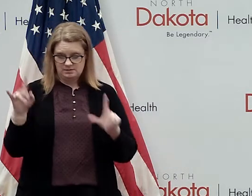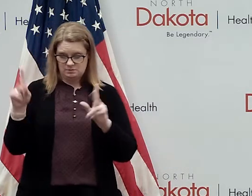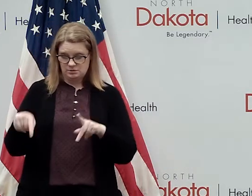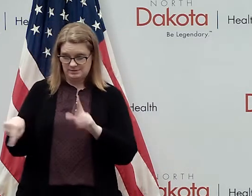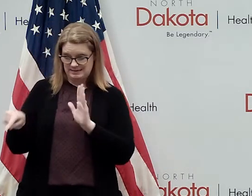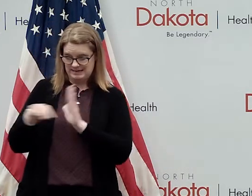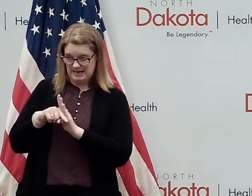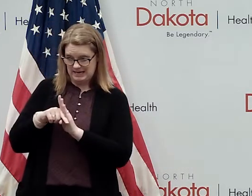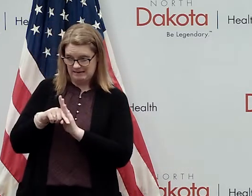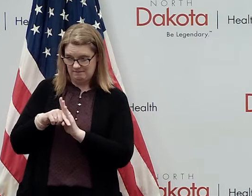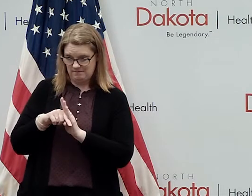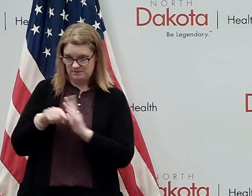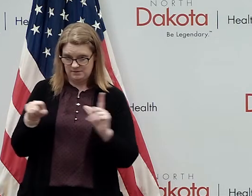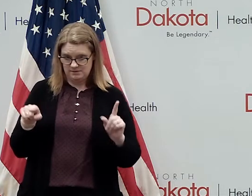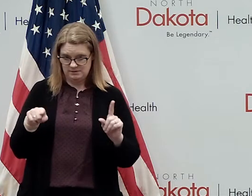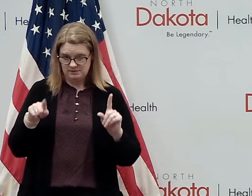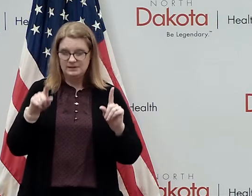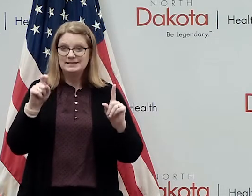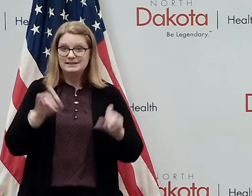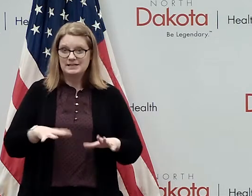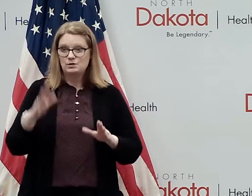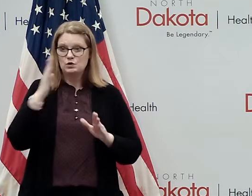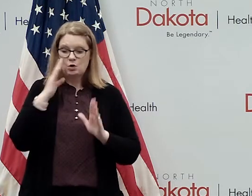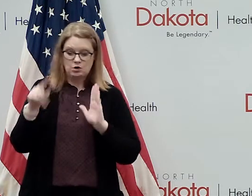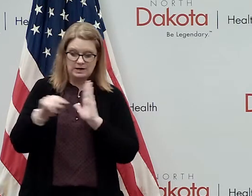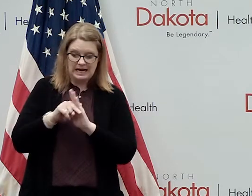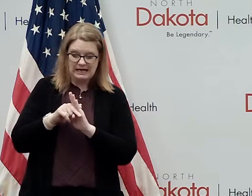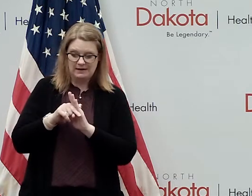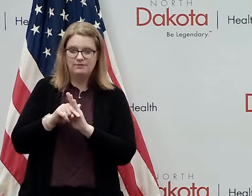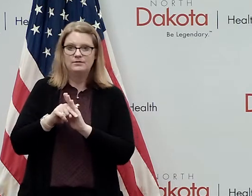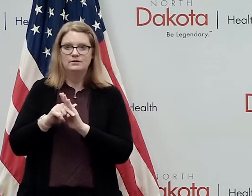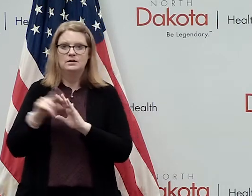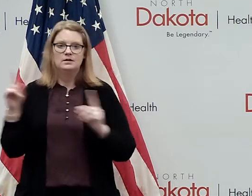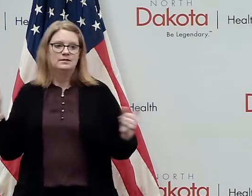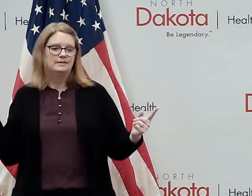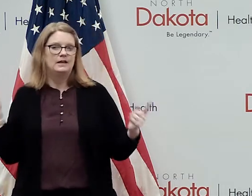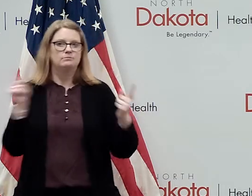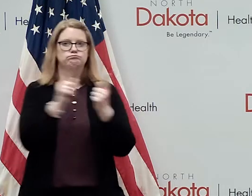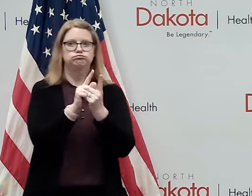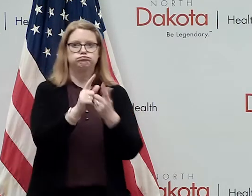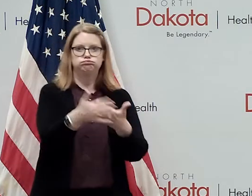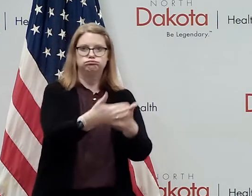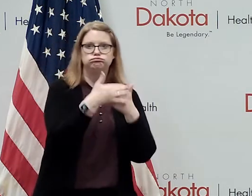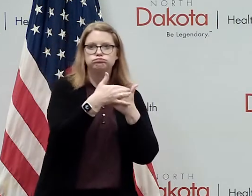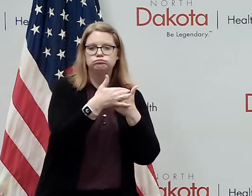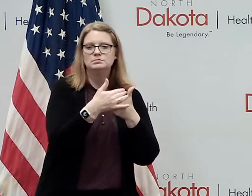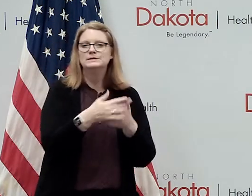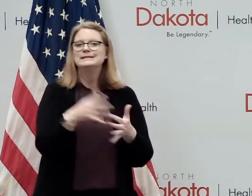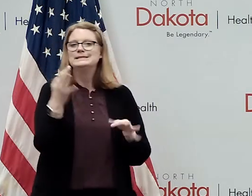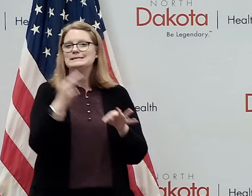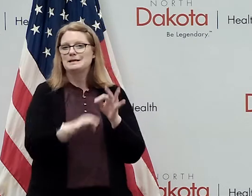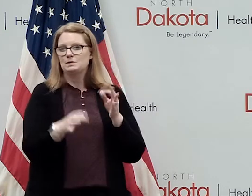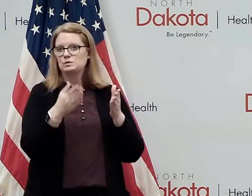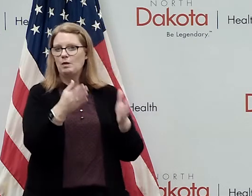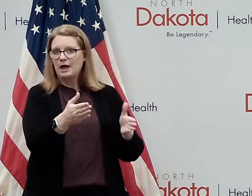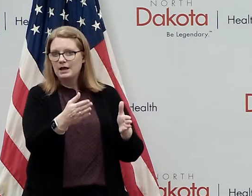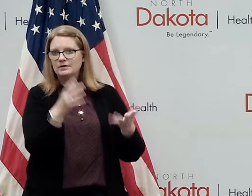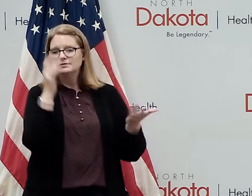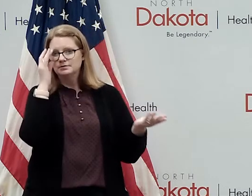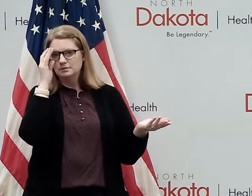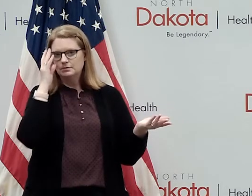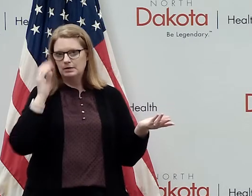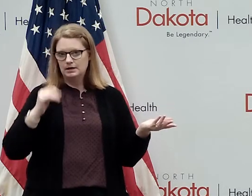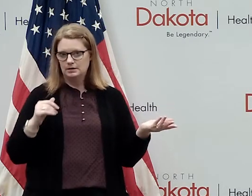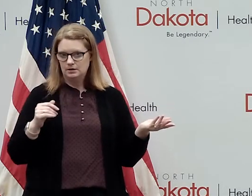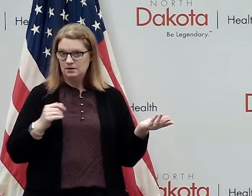after you get tested, you know you're negative, go hug your relative. That would be the simplest way to get this thing done. Until we have